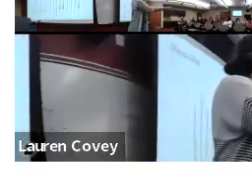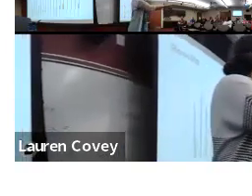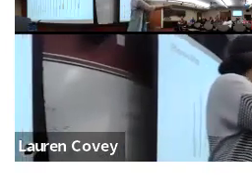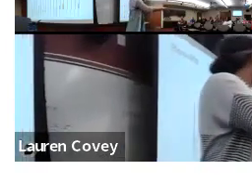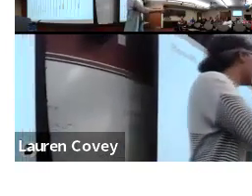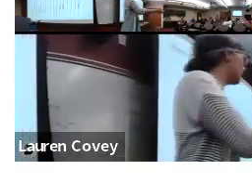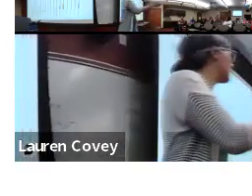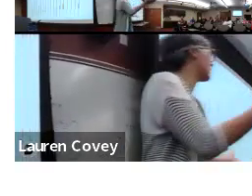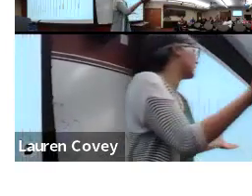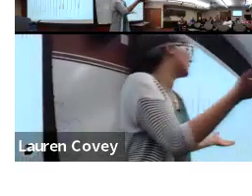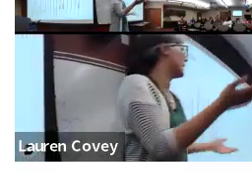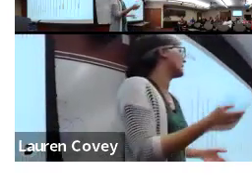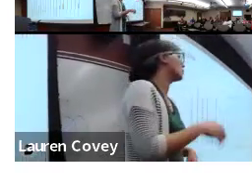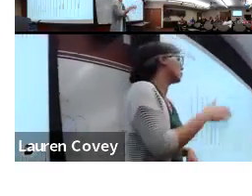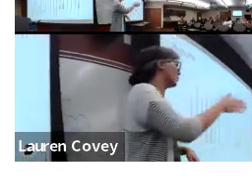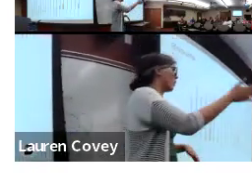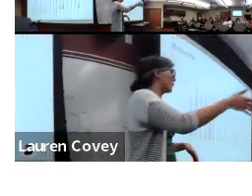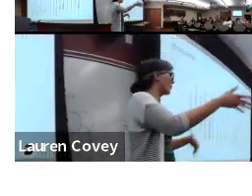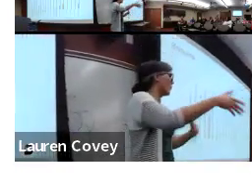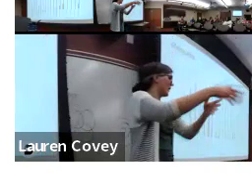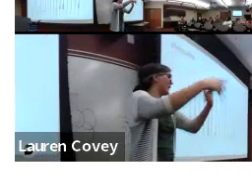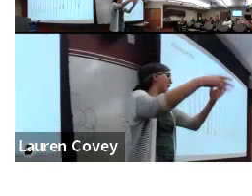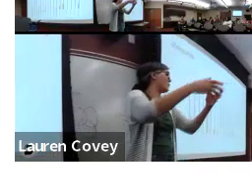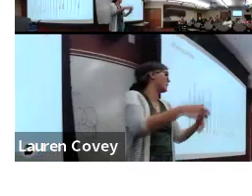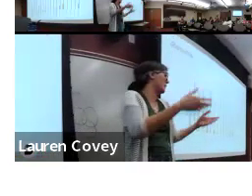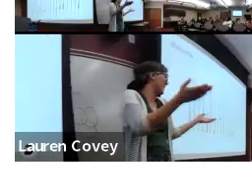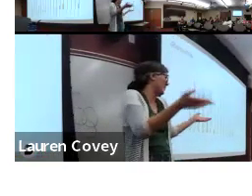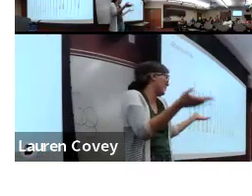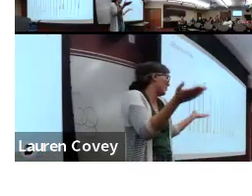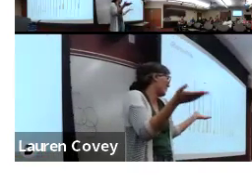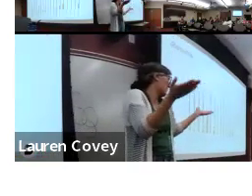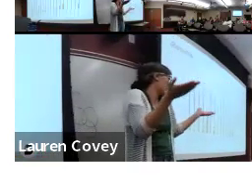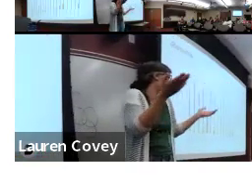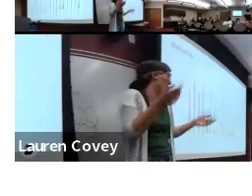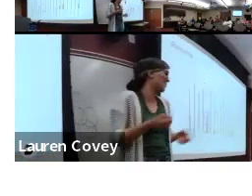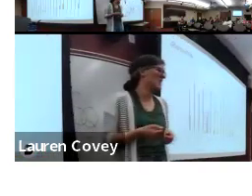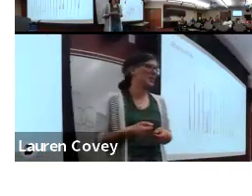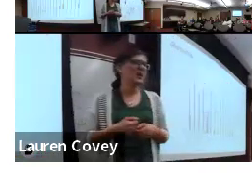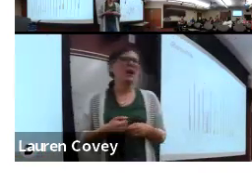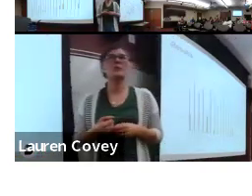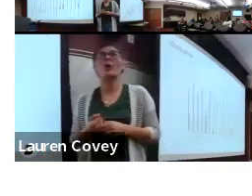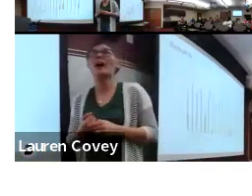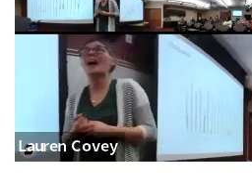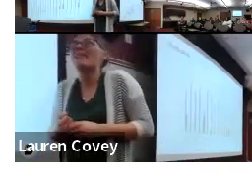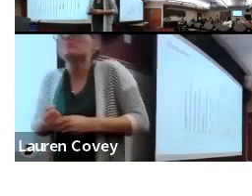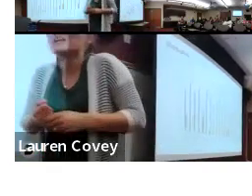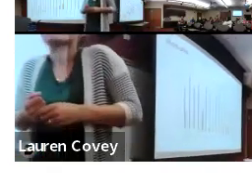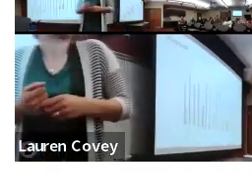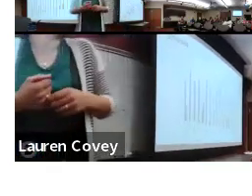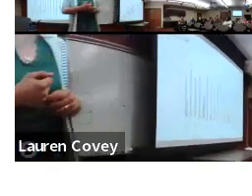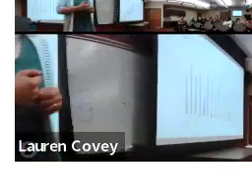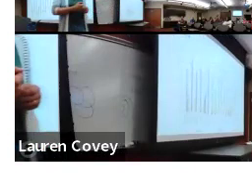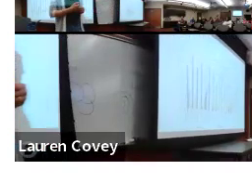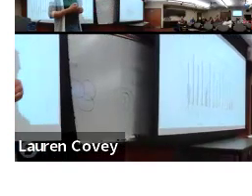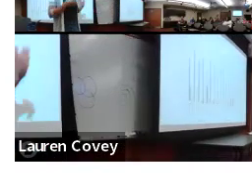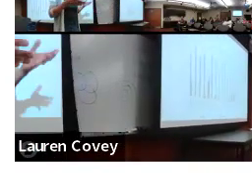The thing fell, you know, that you sort of start from the thing that happened. The beginning is just sort of, you know. So I haven't been able